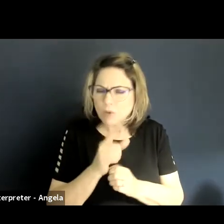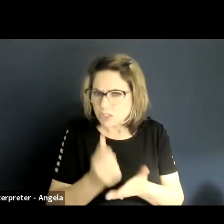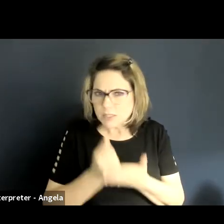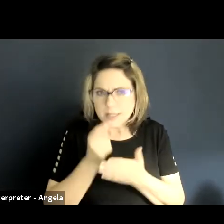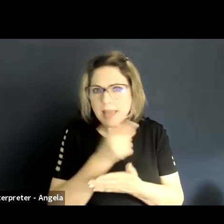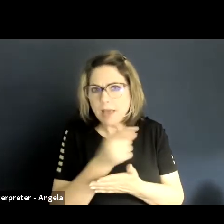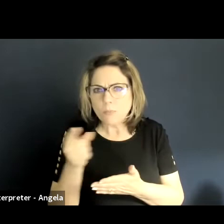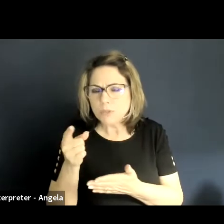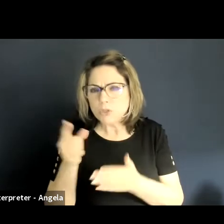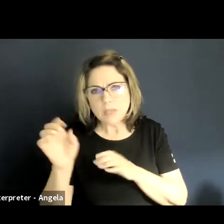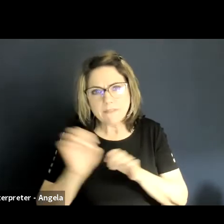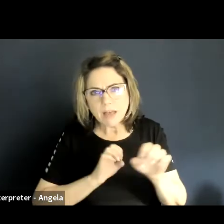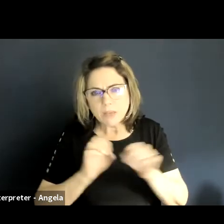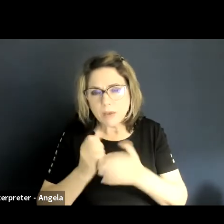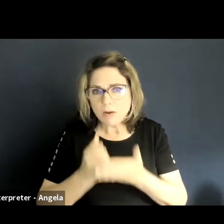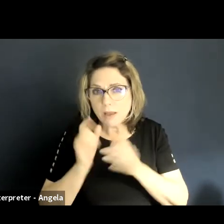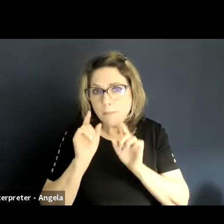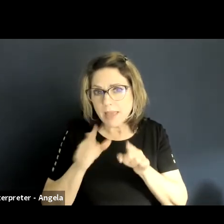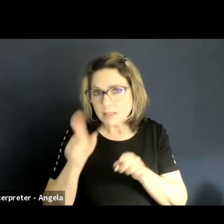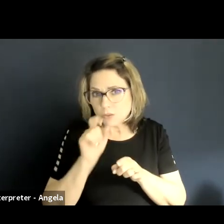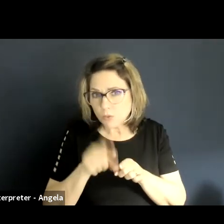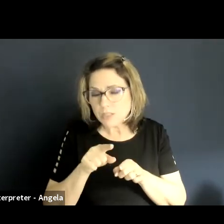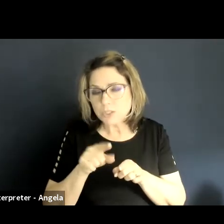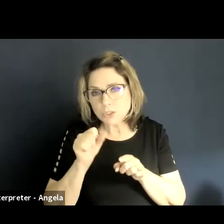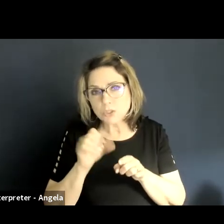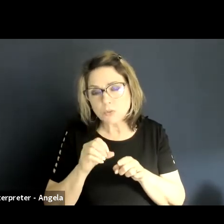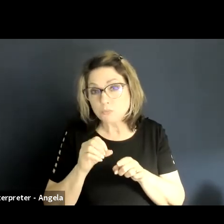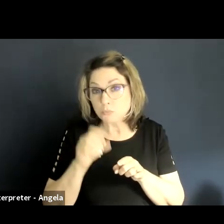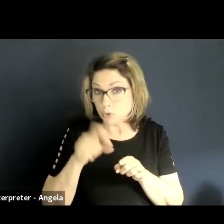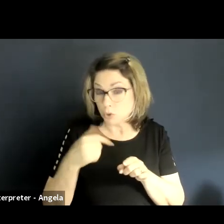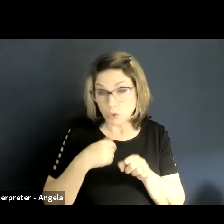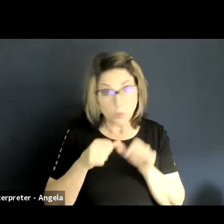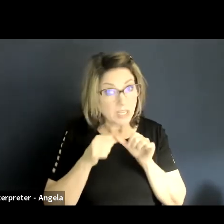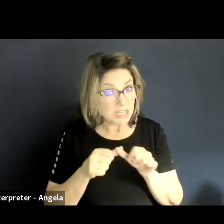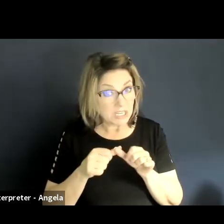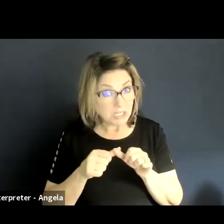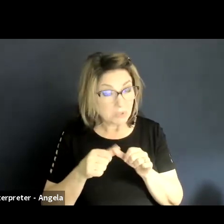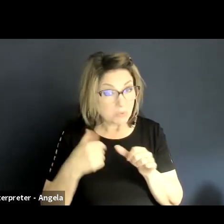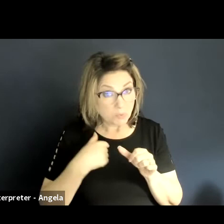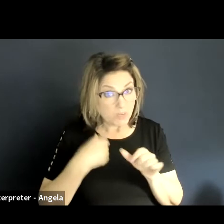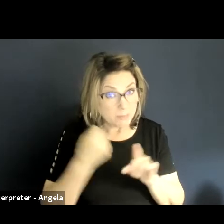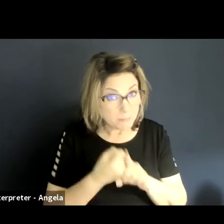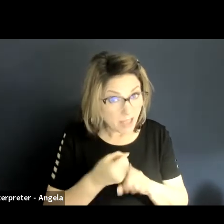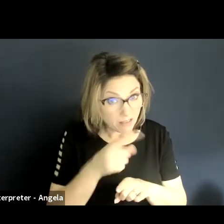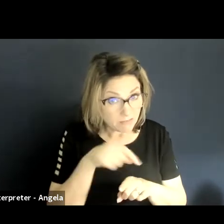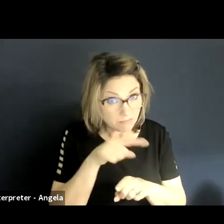you evaluate or help answer the question, should we continue? Do we have an impact?